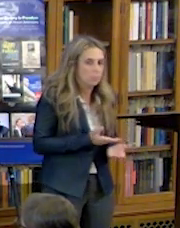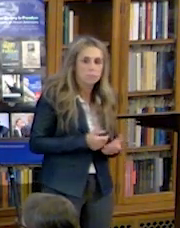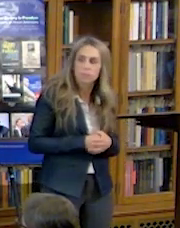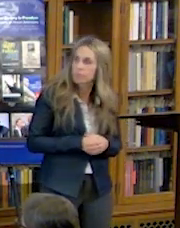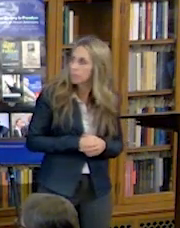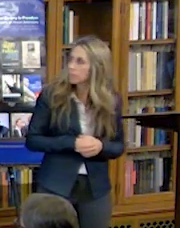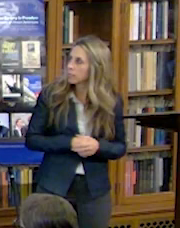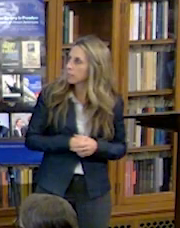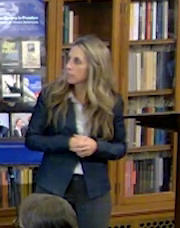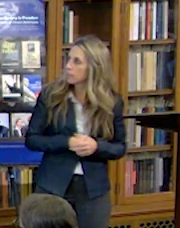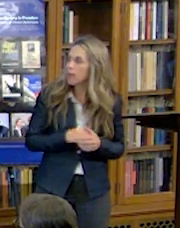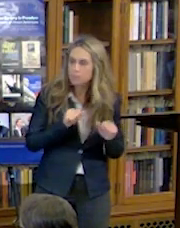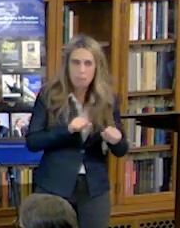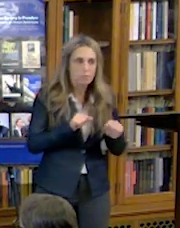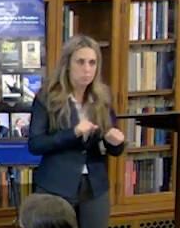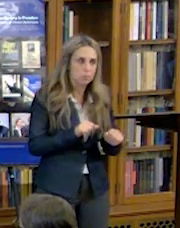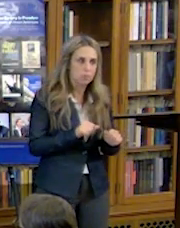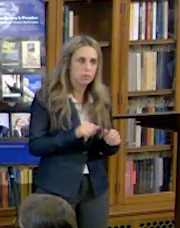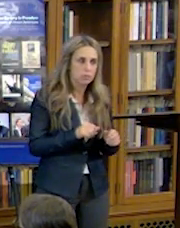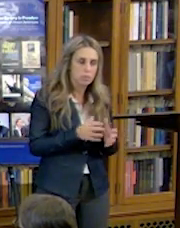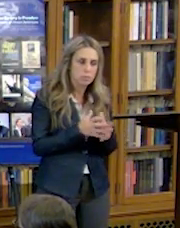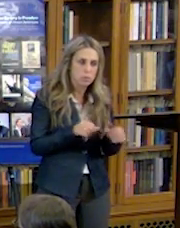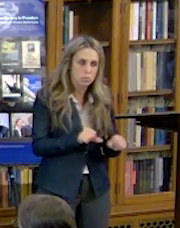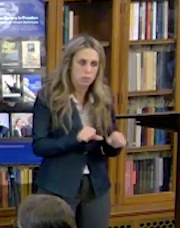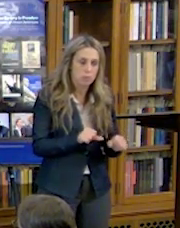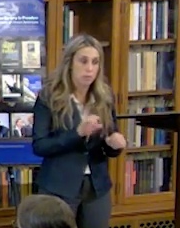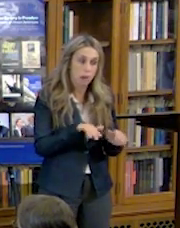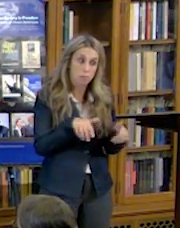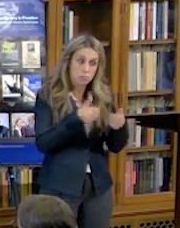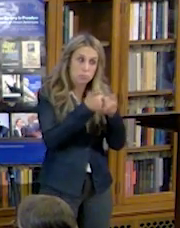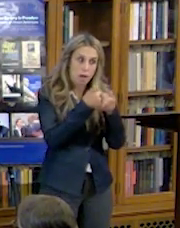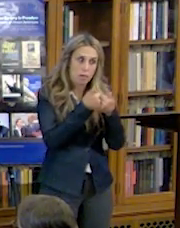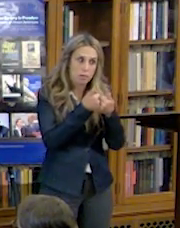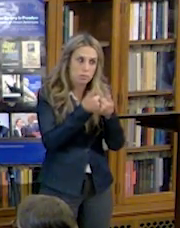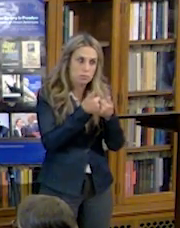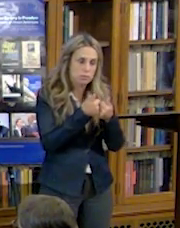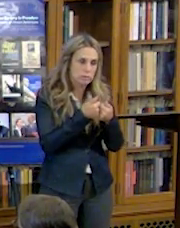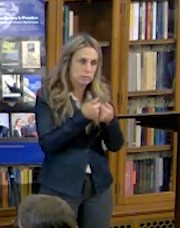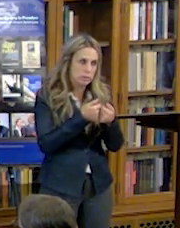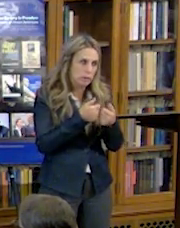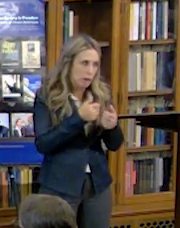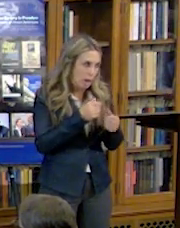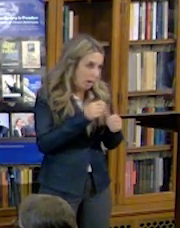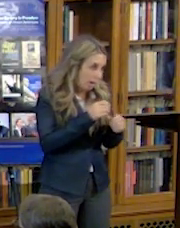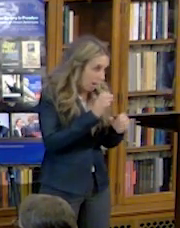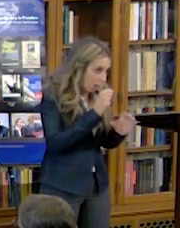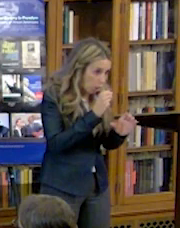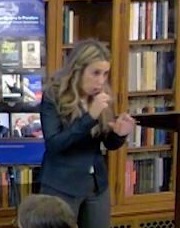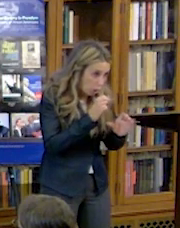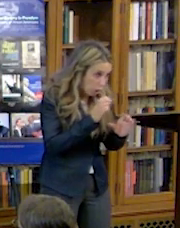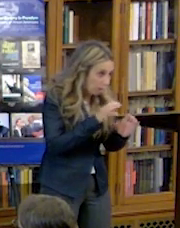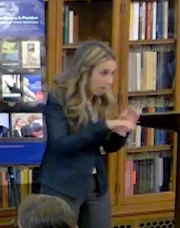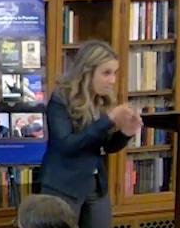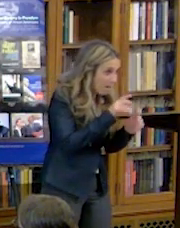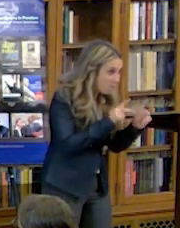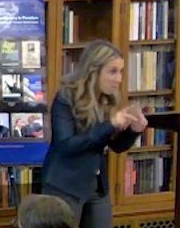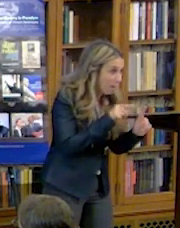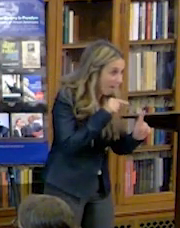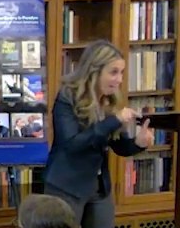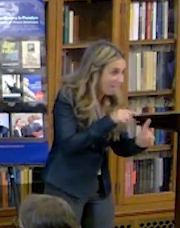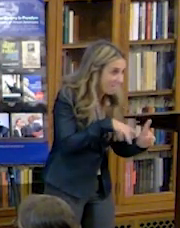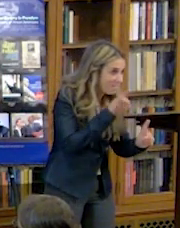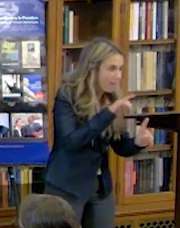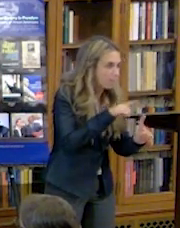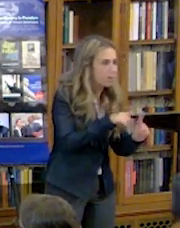narratives I as I possibly could so that was really a challenge because I would find people and then um some of them were no longer had the